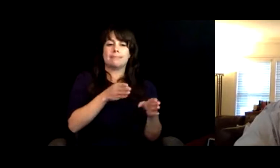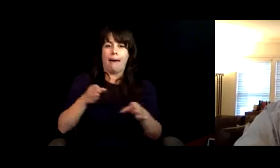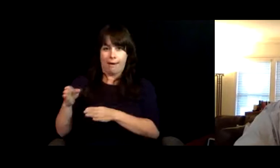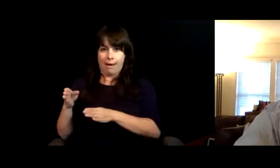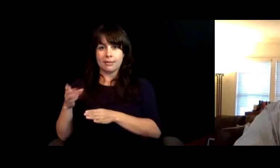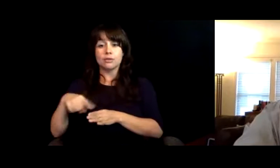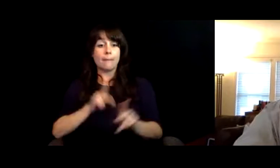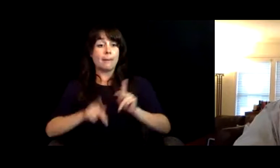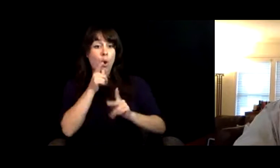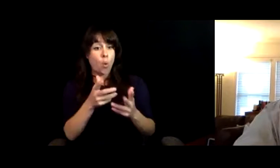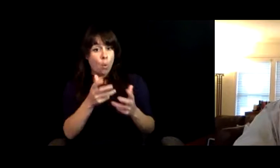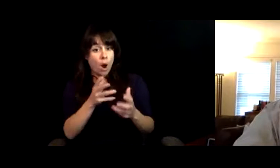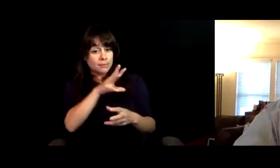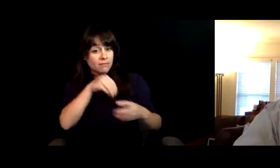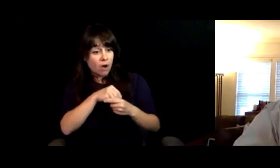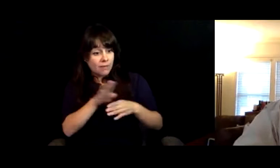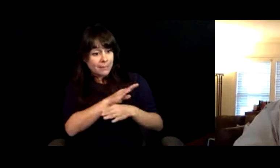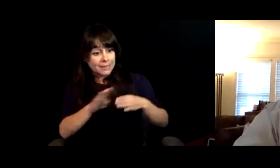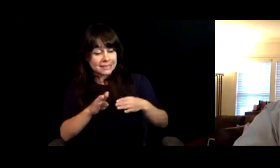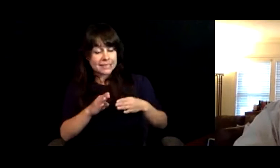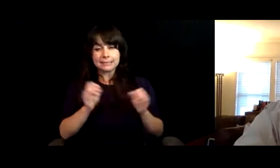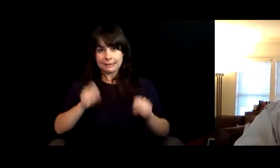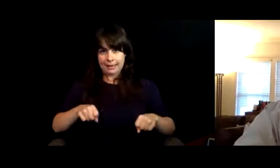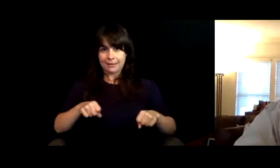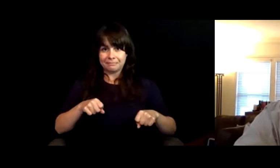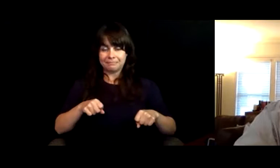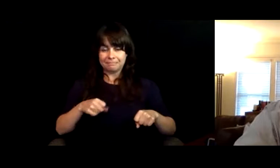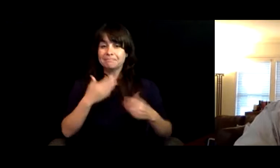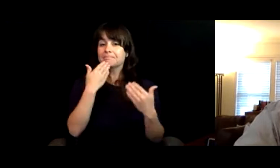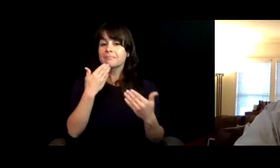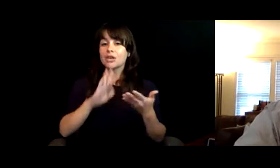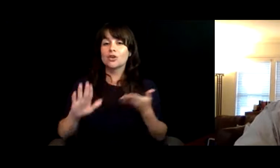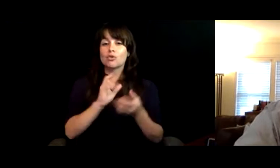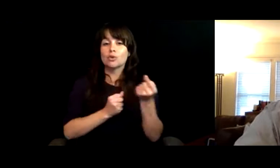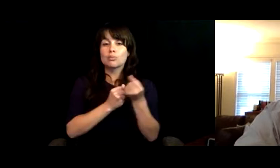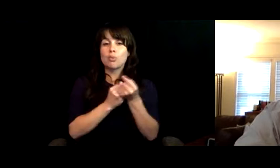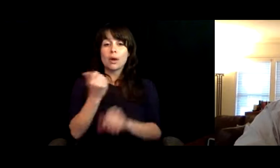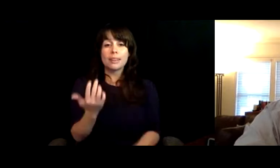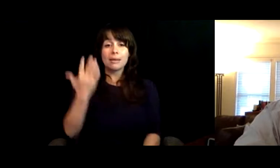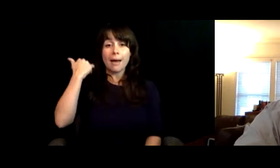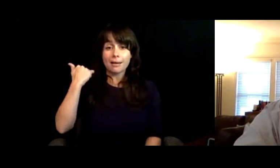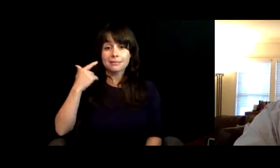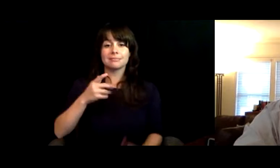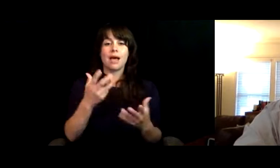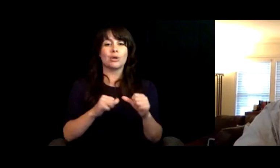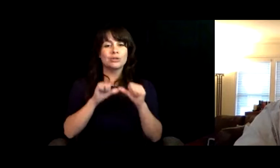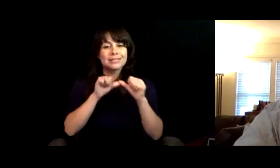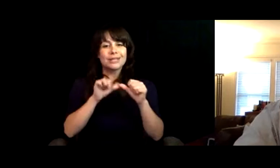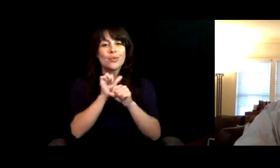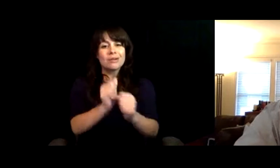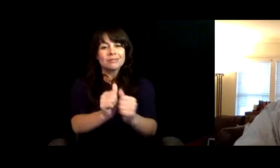service business. So I thank you for your support in the past. I want to work with you to continue to meet